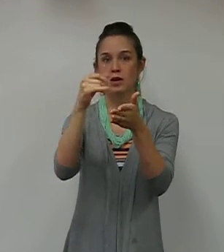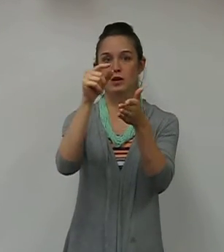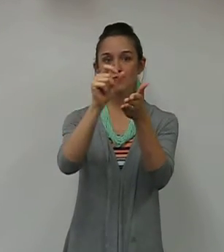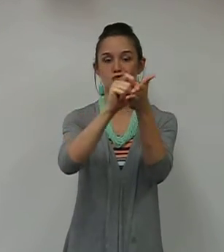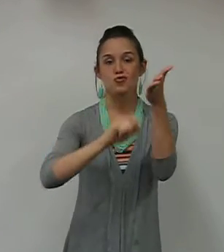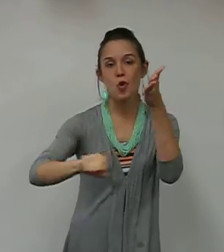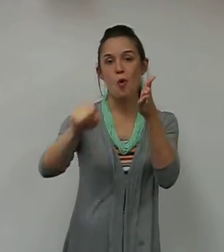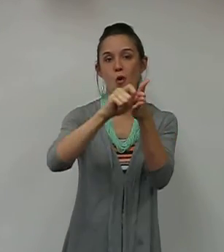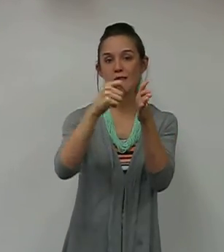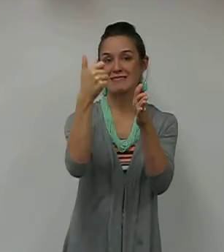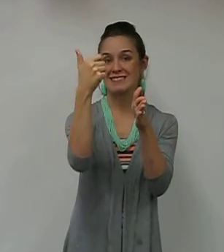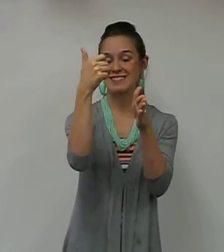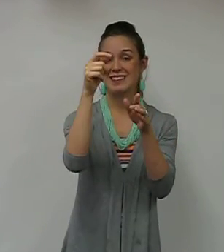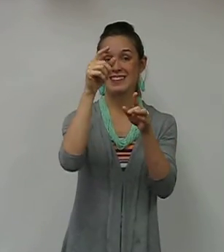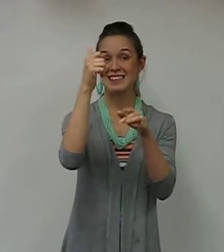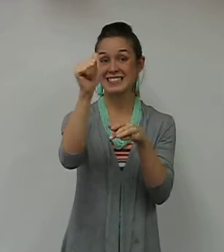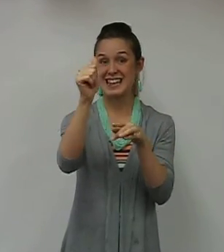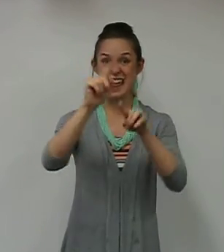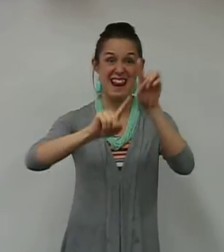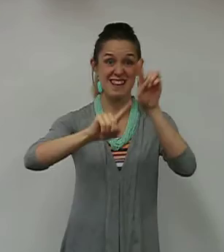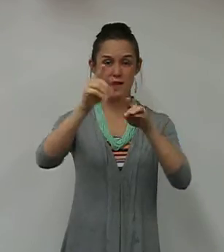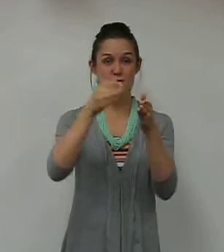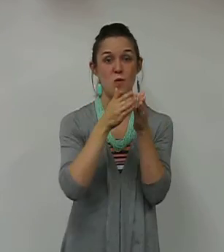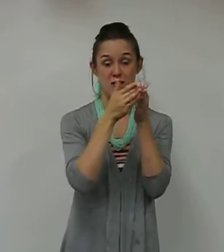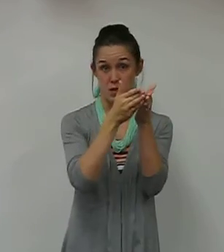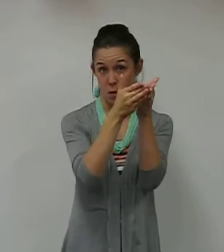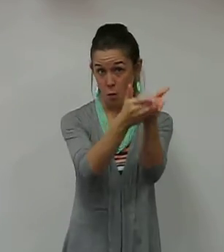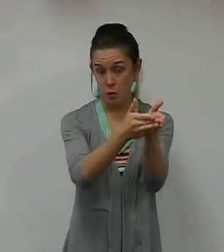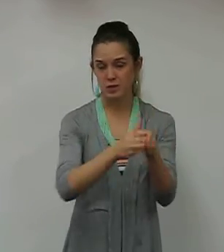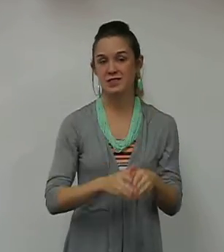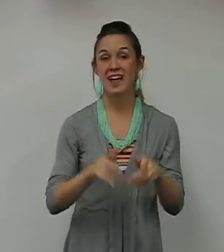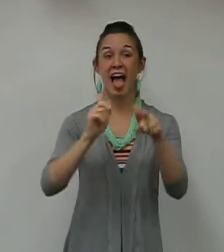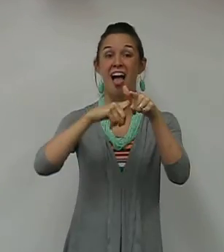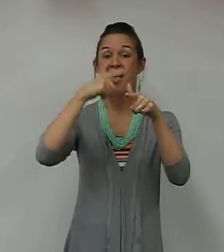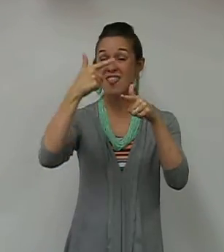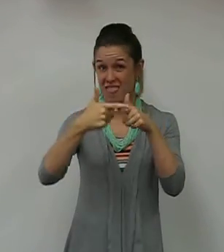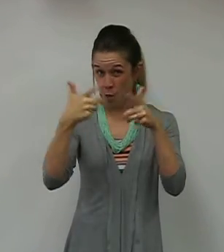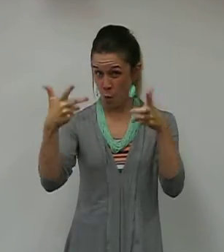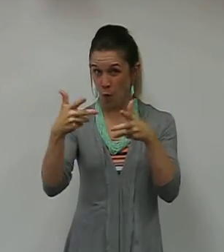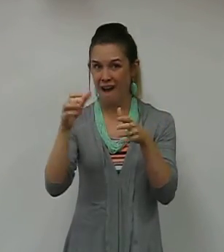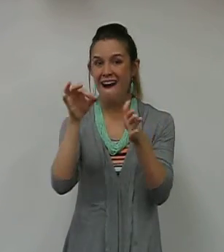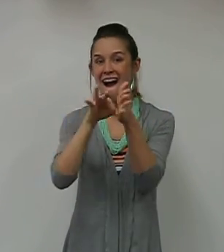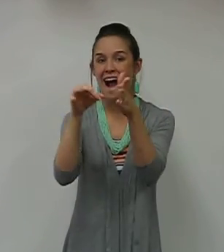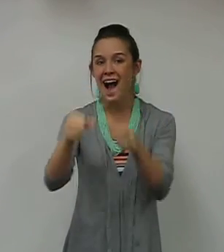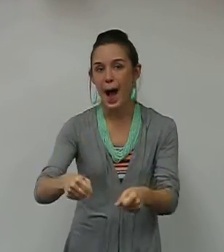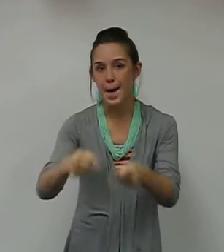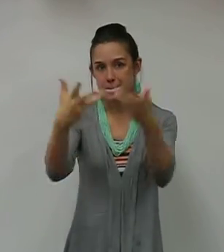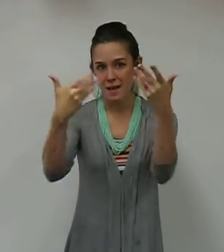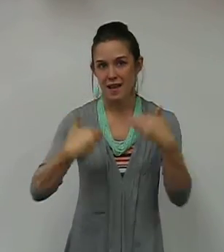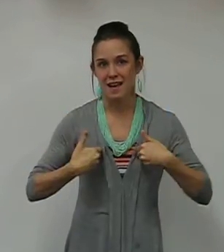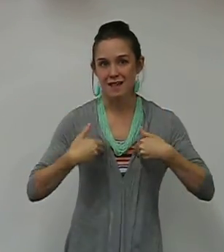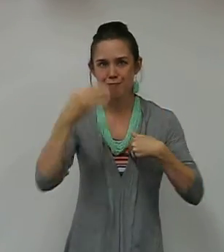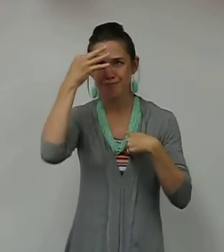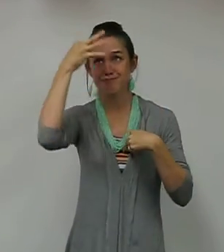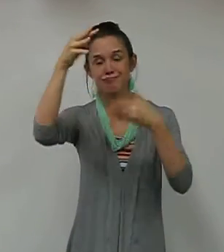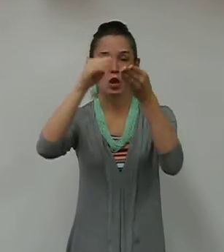10 sailboats and then count how many more and come up with the number. And I'm just going to walk around and